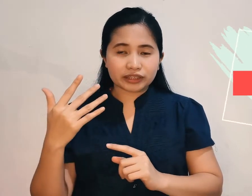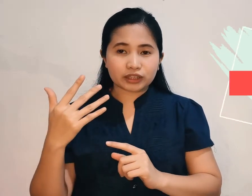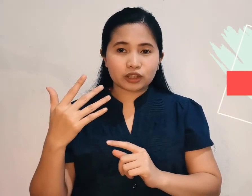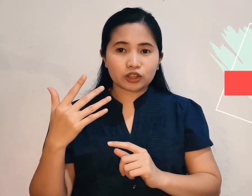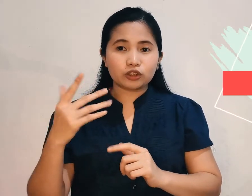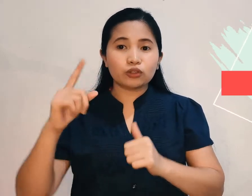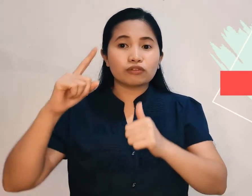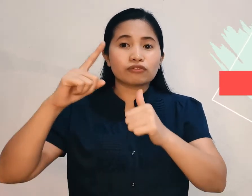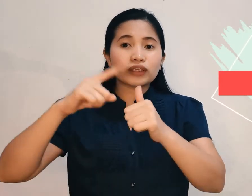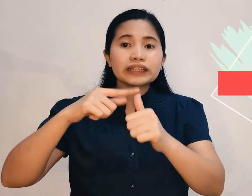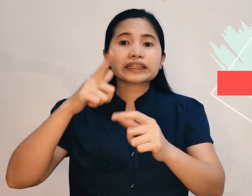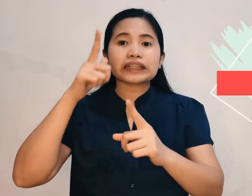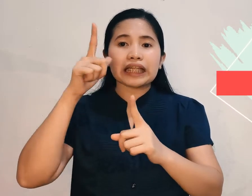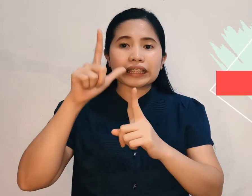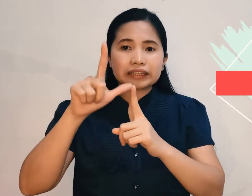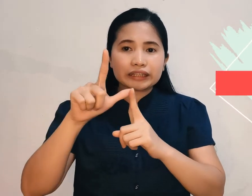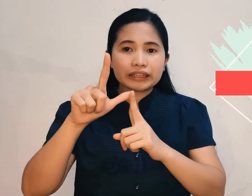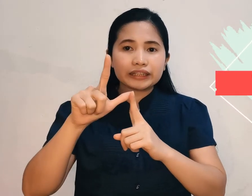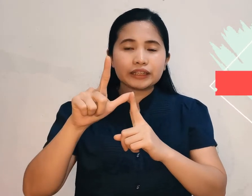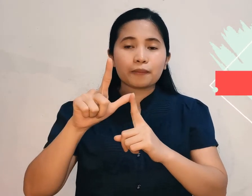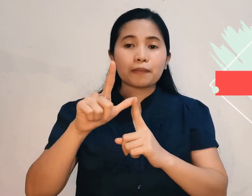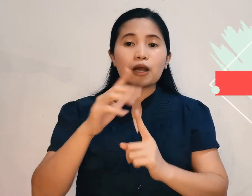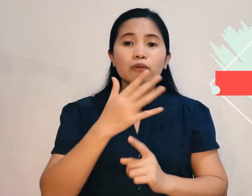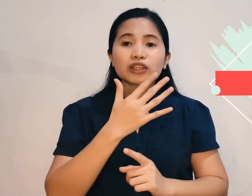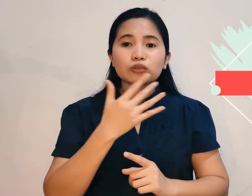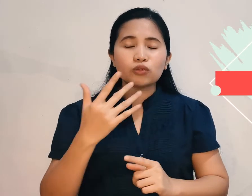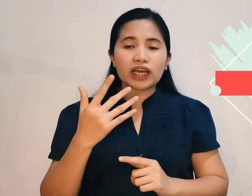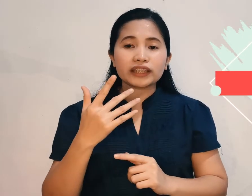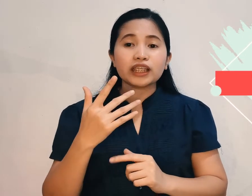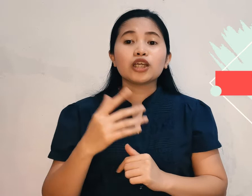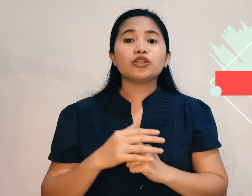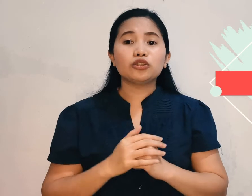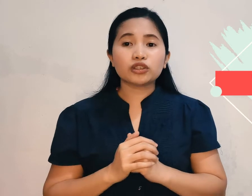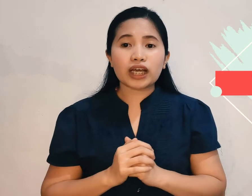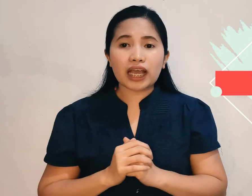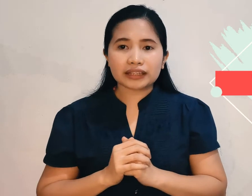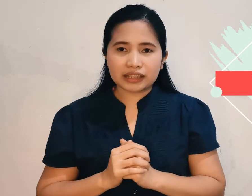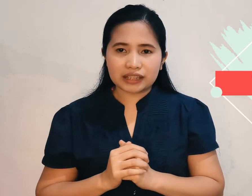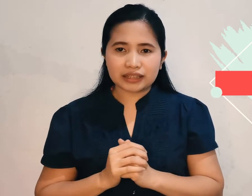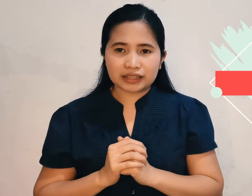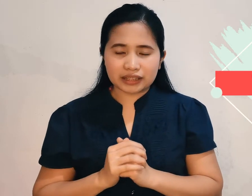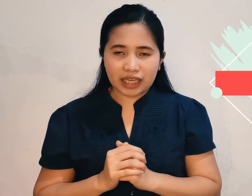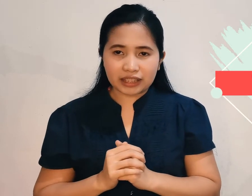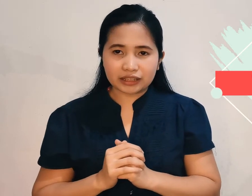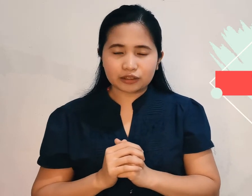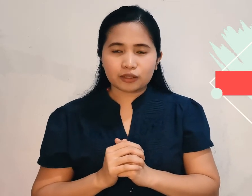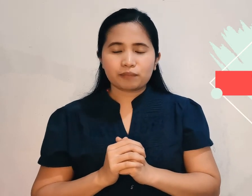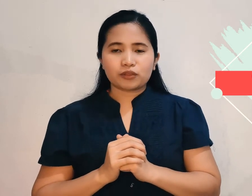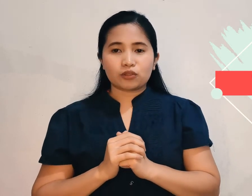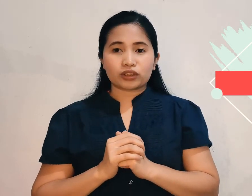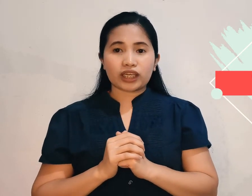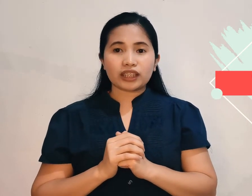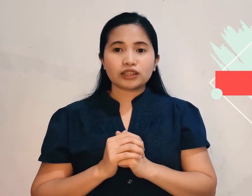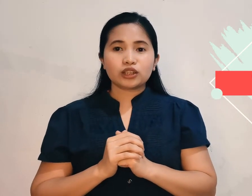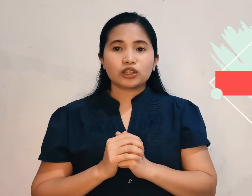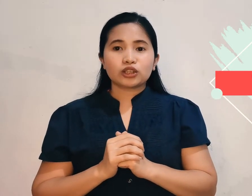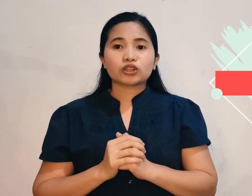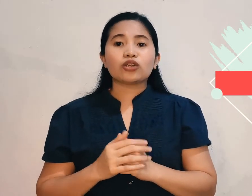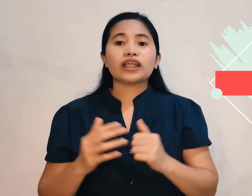colors. Yung first letter ng bawat kulay, yun ang ating isa-sign. Okay? So,